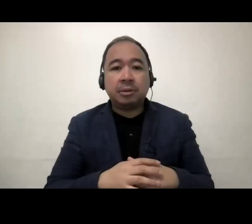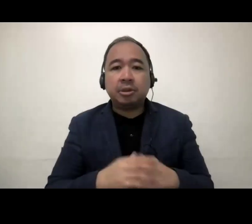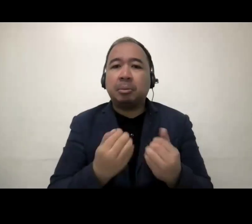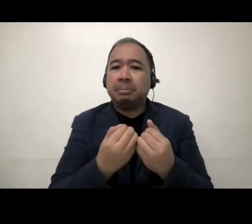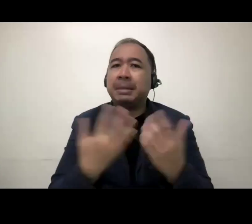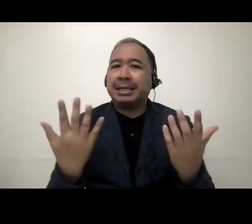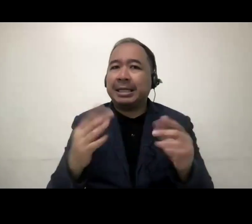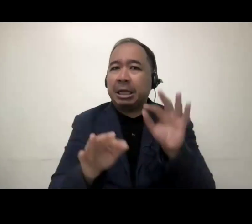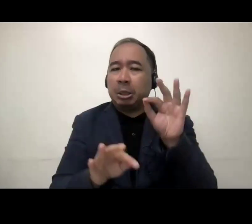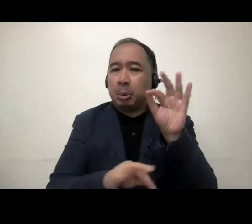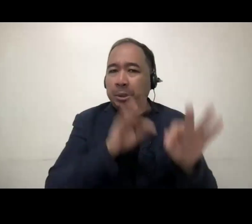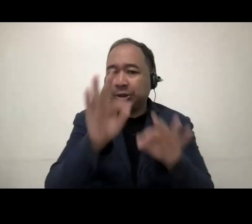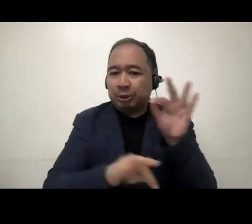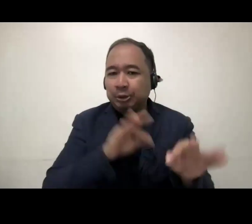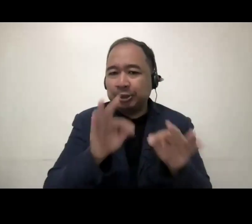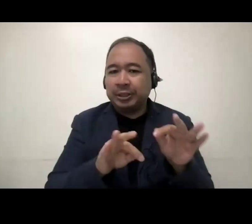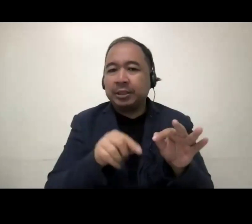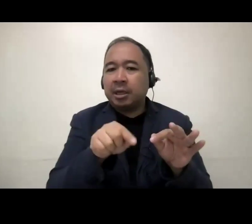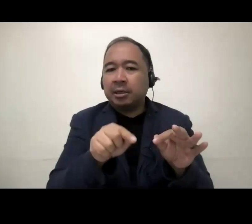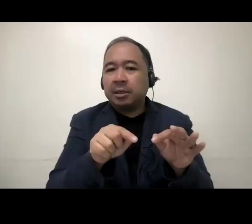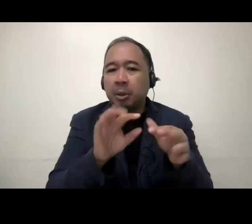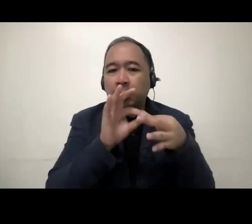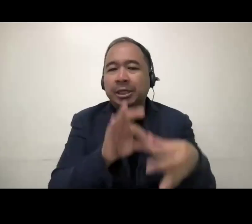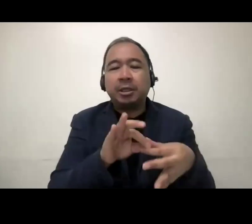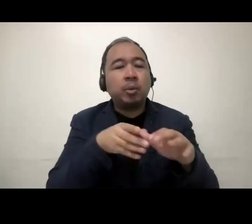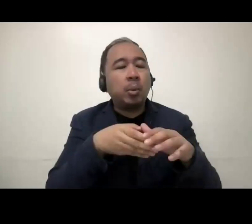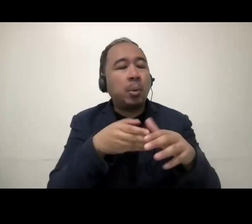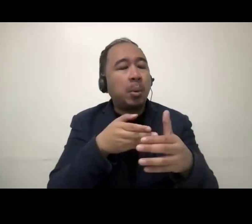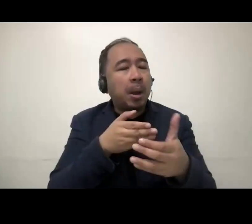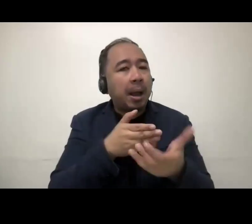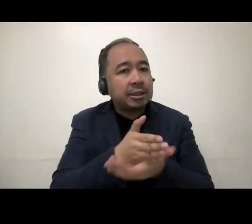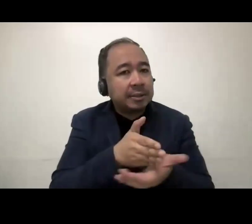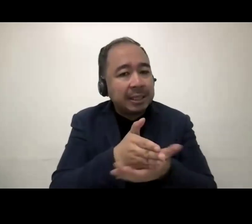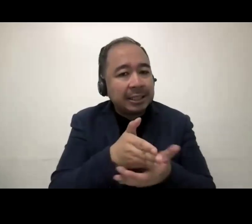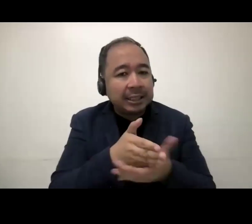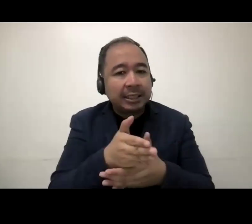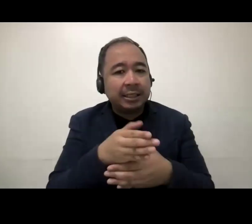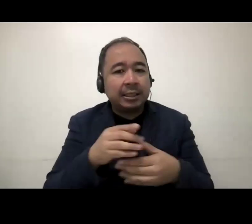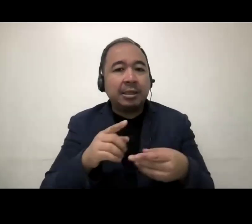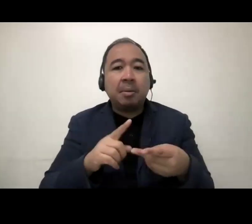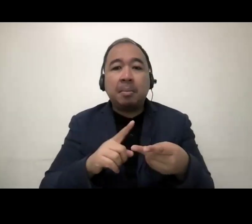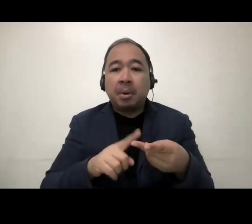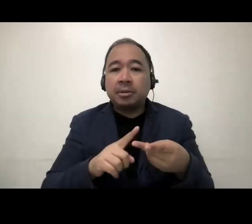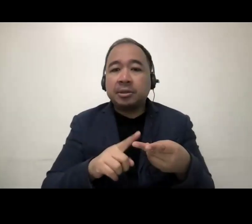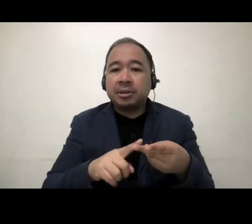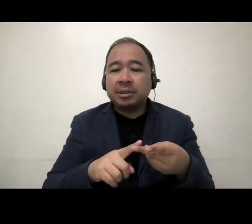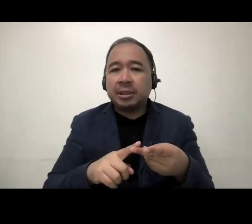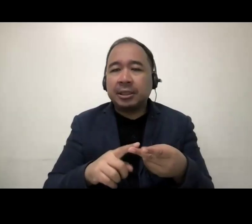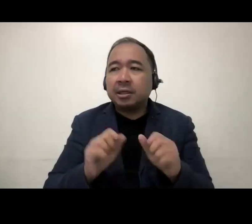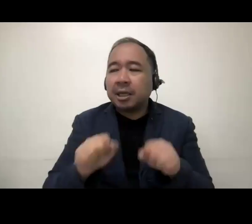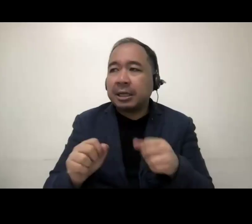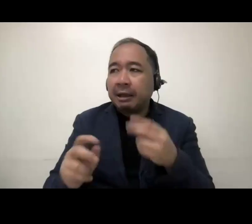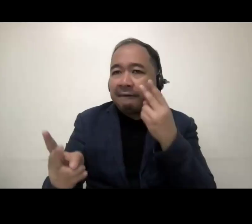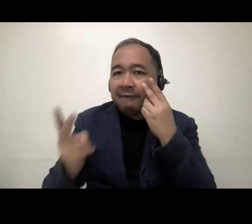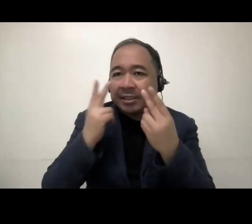And for me, there's sort of two parts to this. There's this question around visibility and knowledge. How do we ensure that